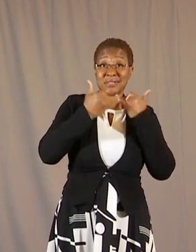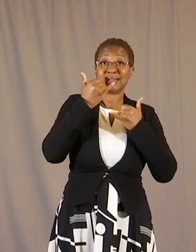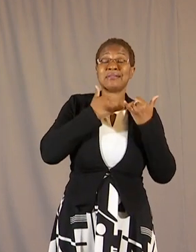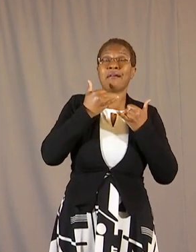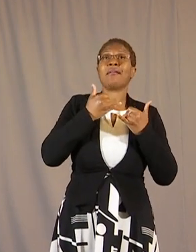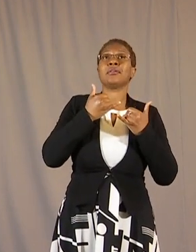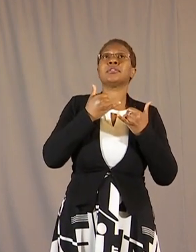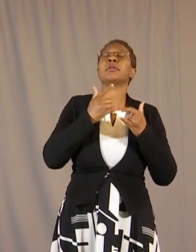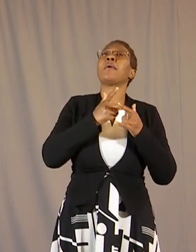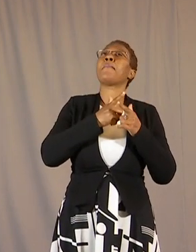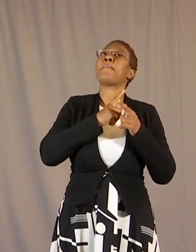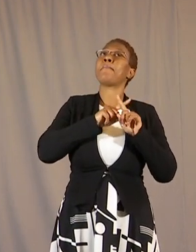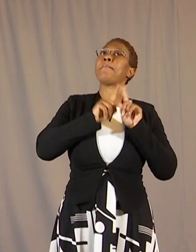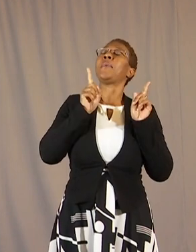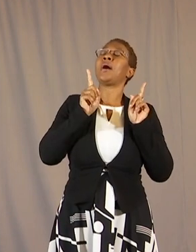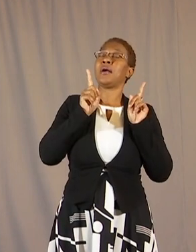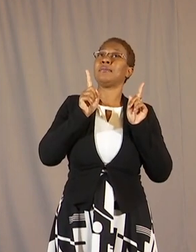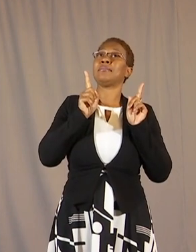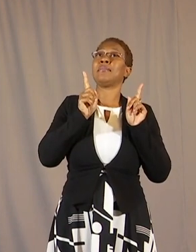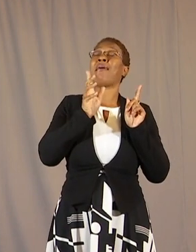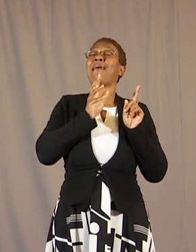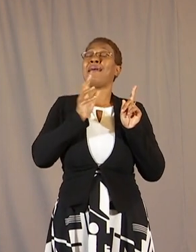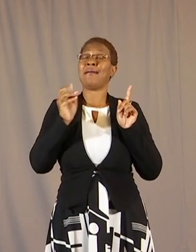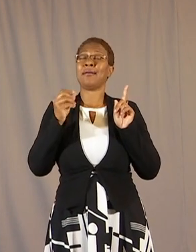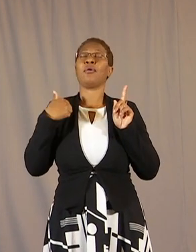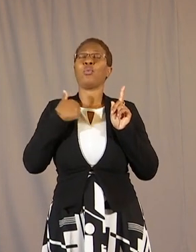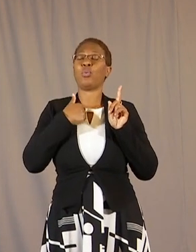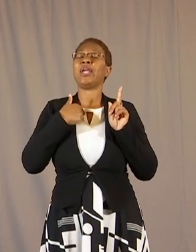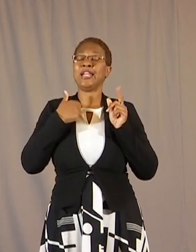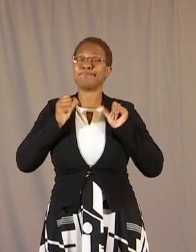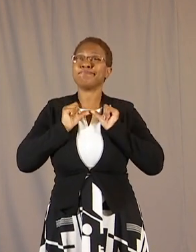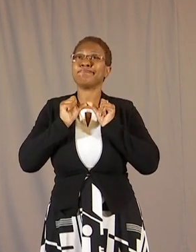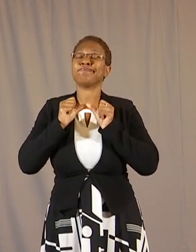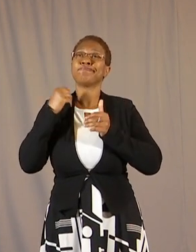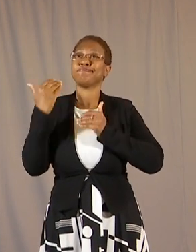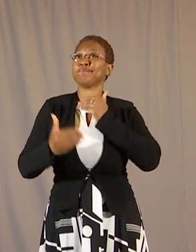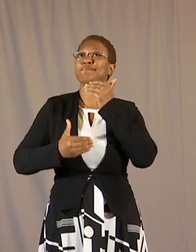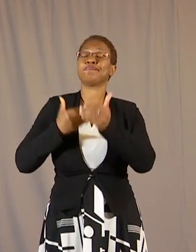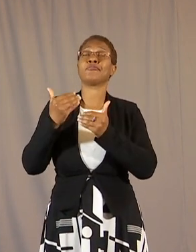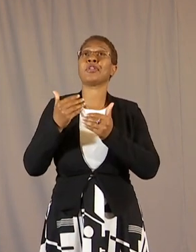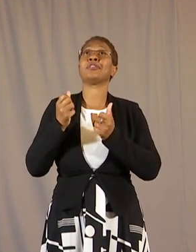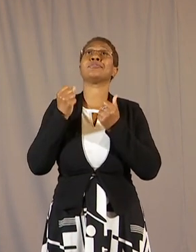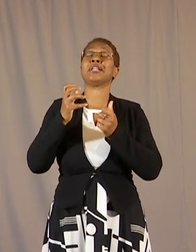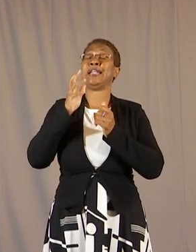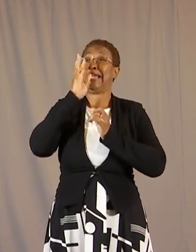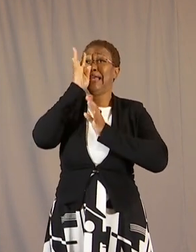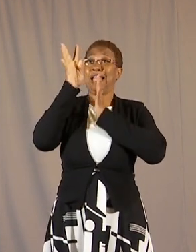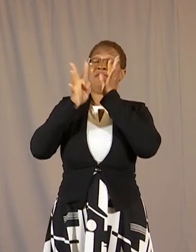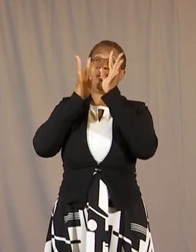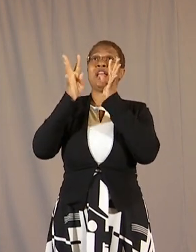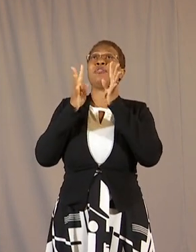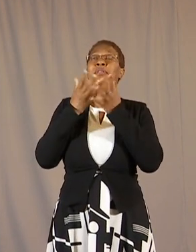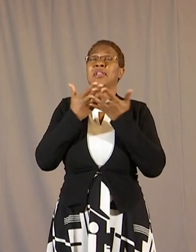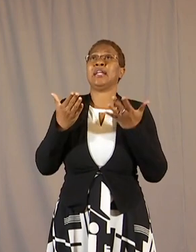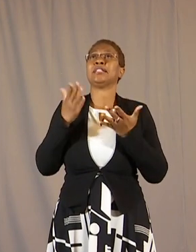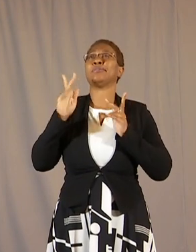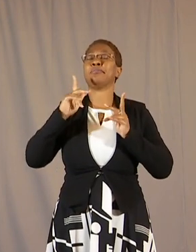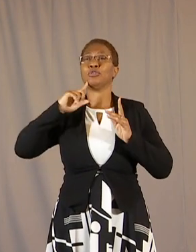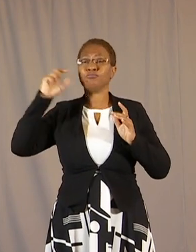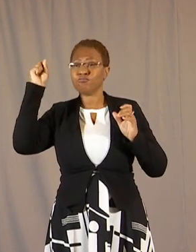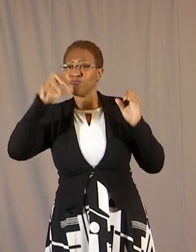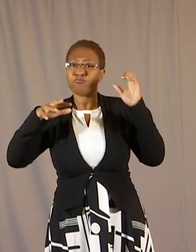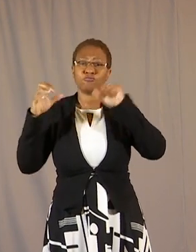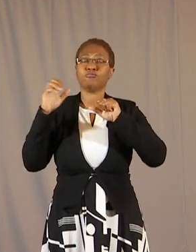There was a lot of innovative think tank and brainstorming, and that really